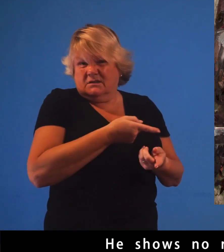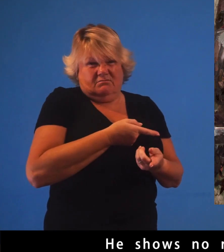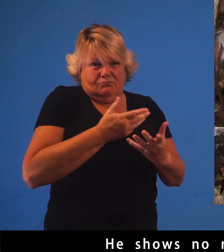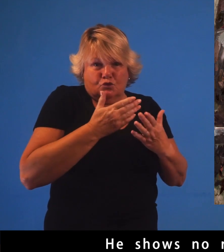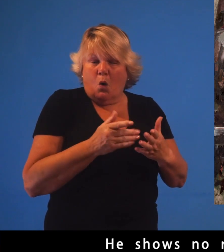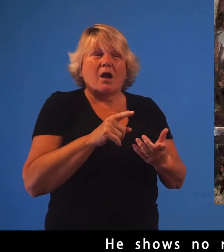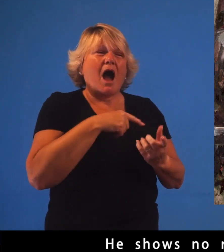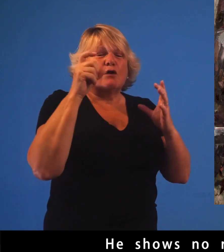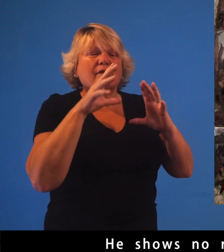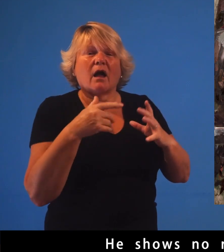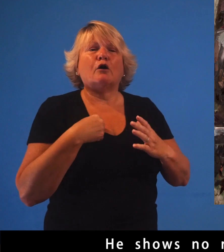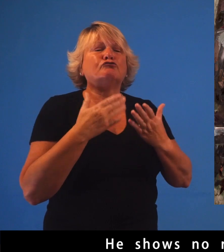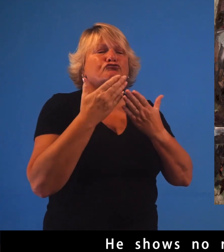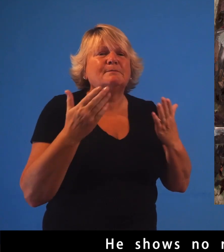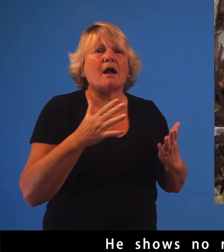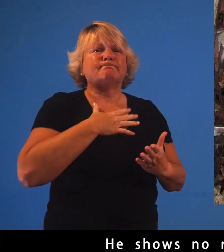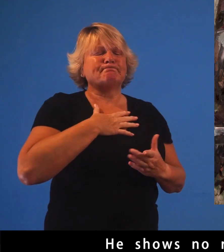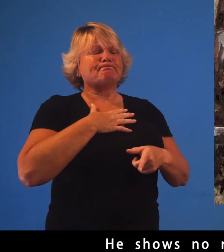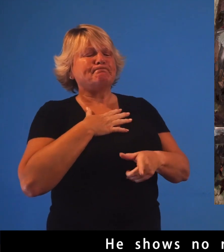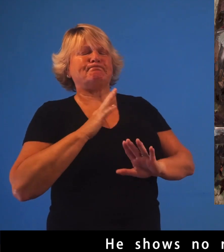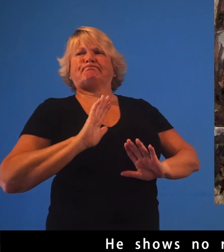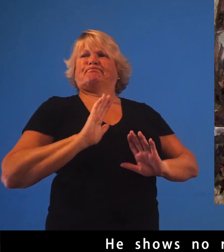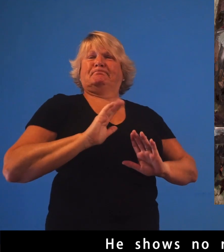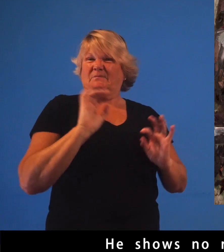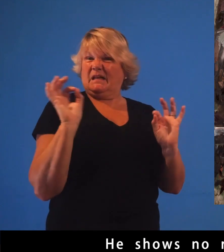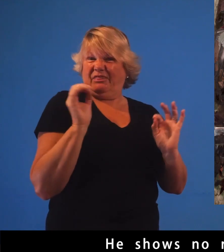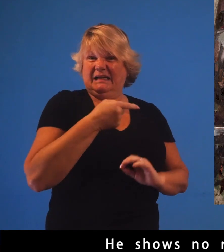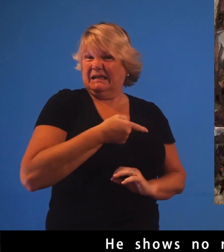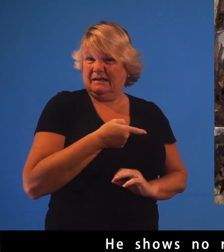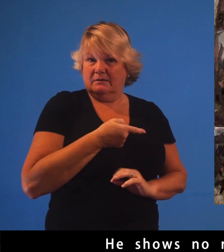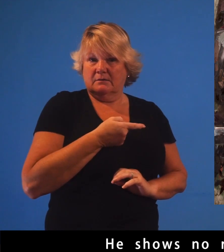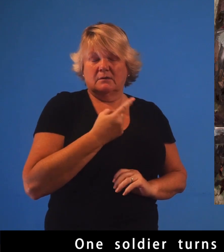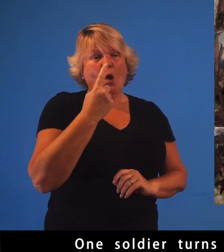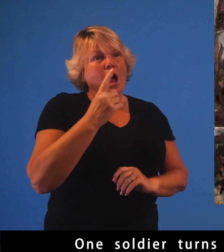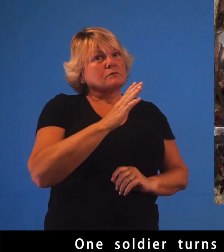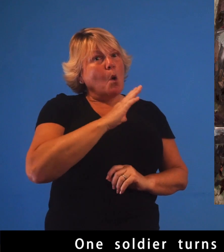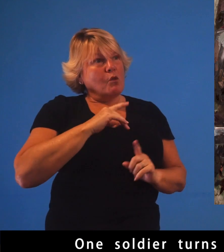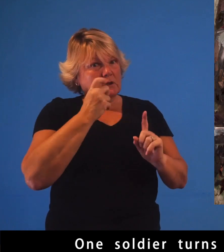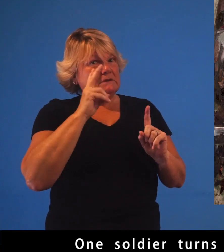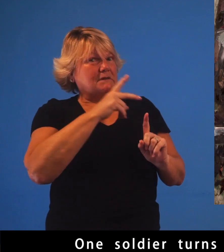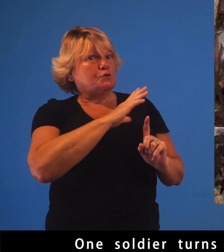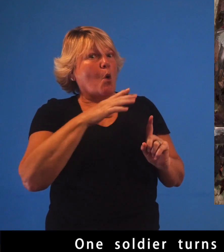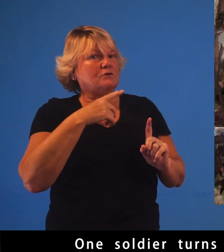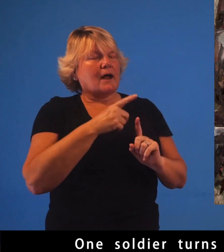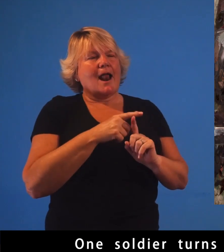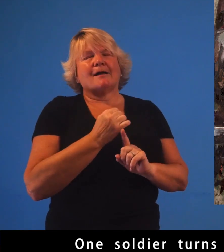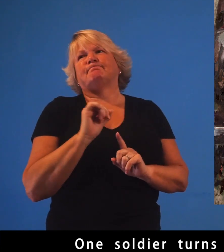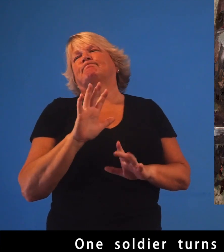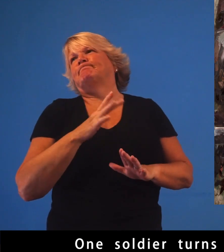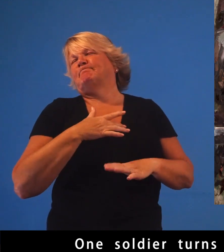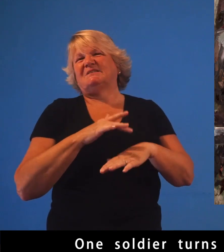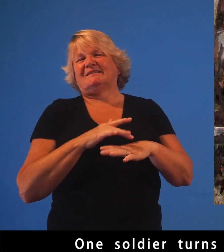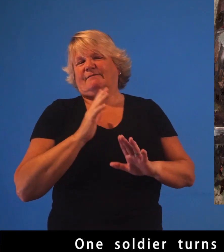He shows no respect or restraint around the helpless body. One soldier turns away